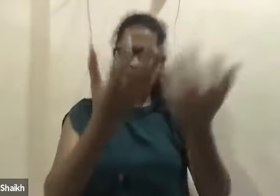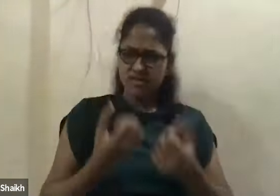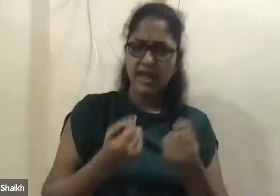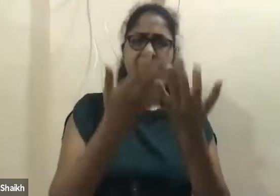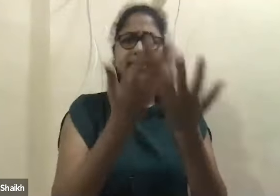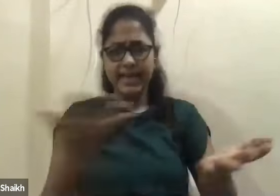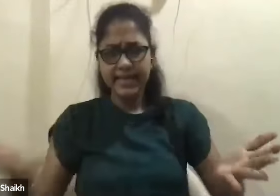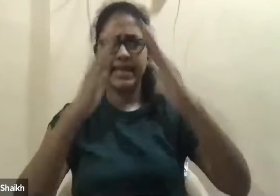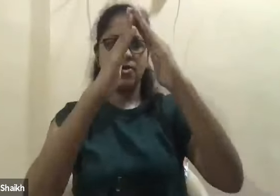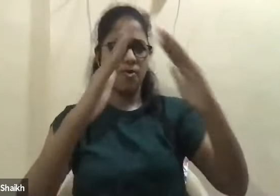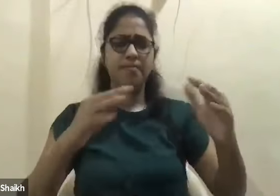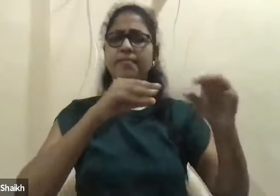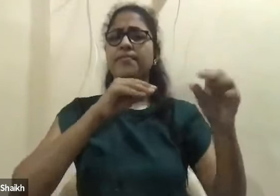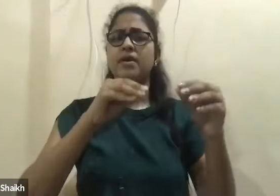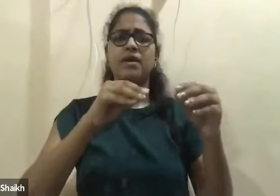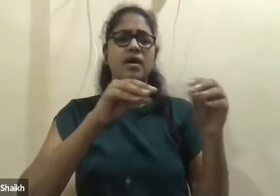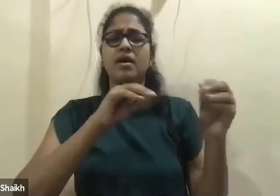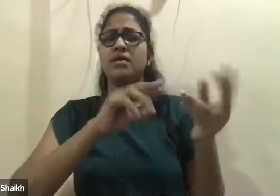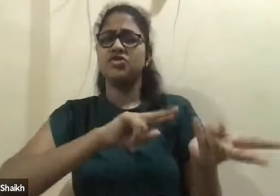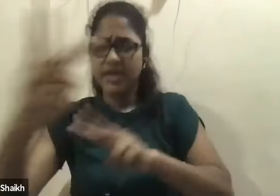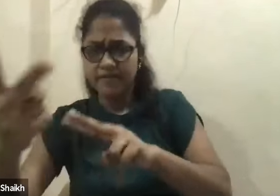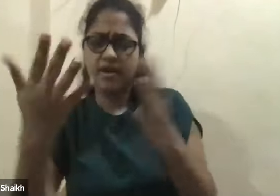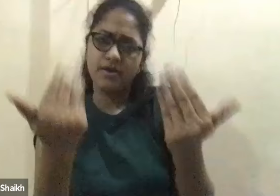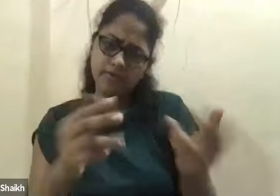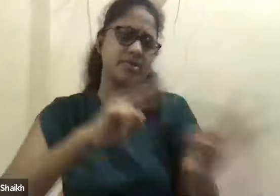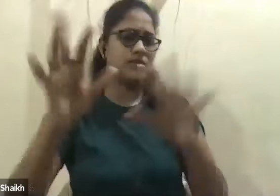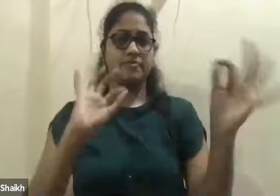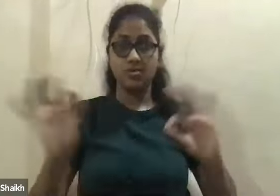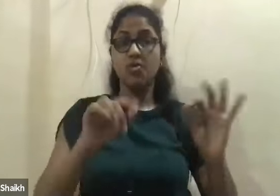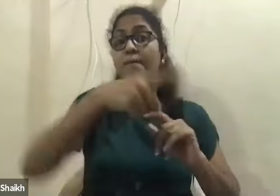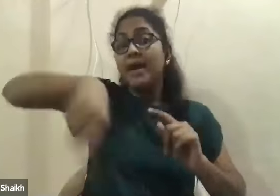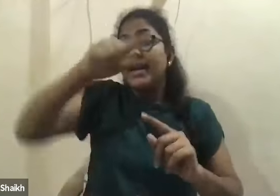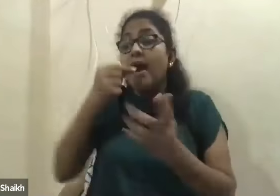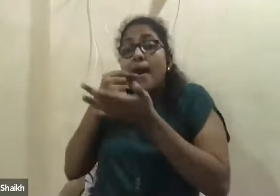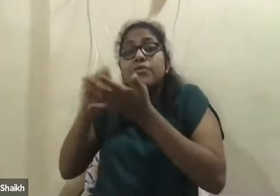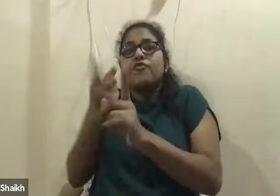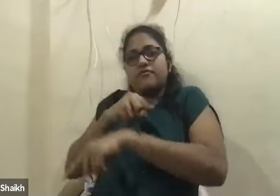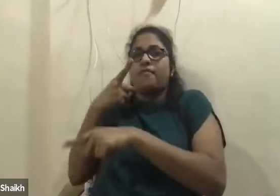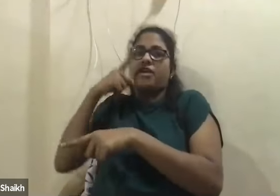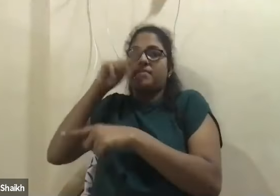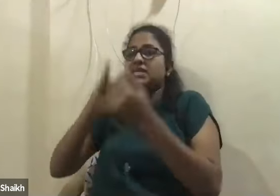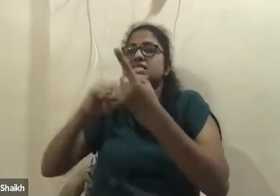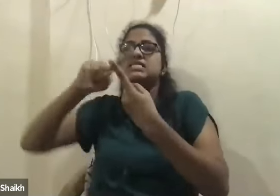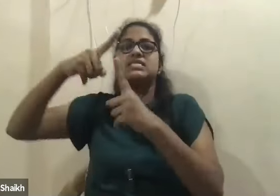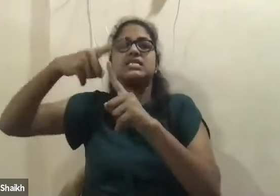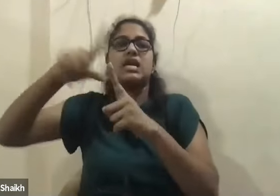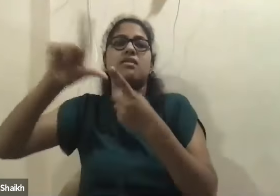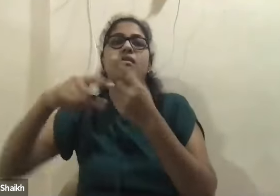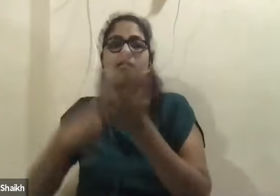all done with, of course, the approval of the settlers. But yes, they do have these powers